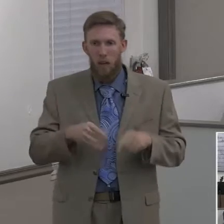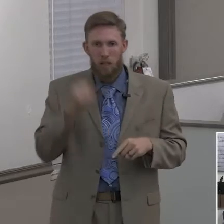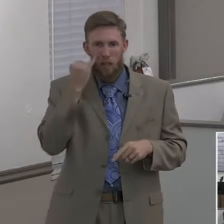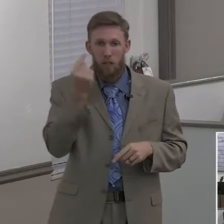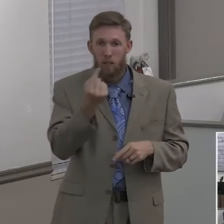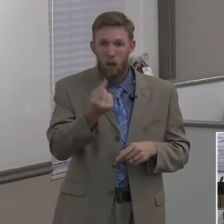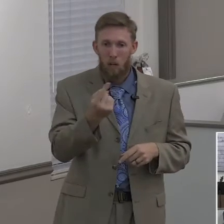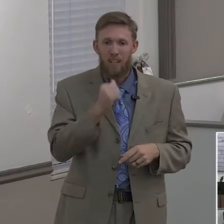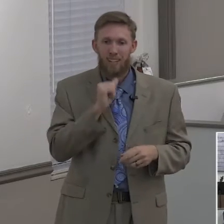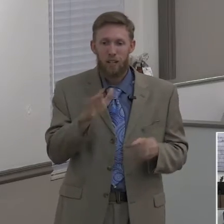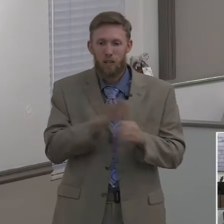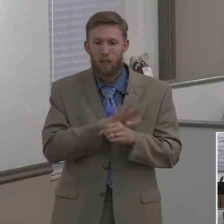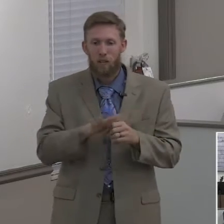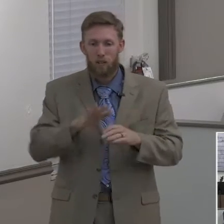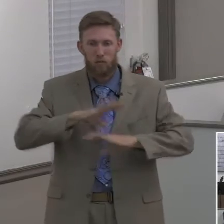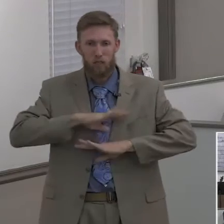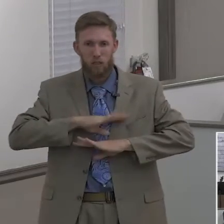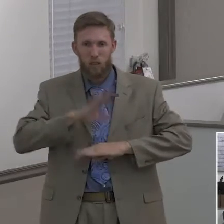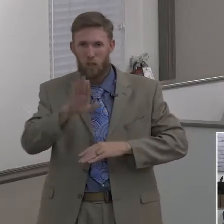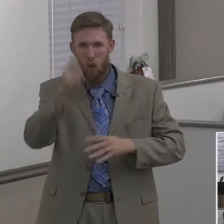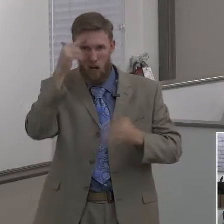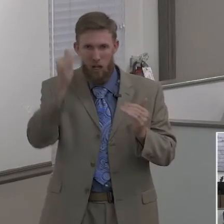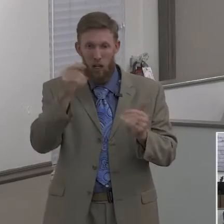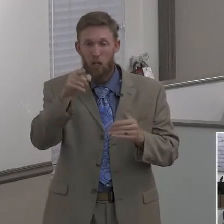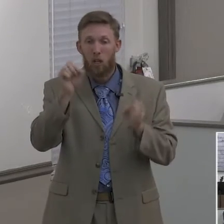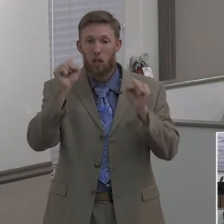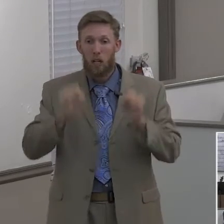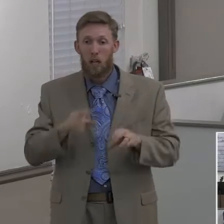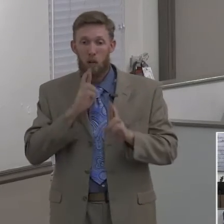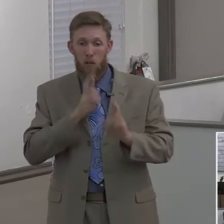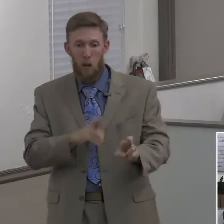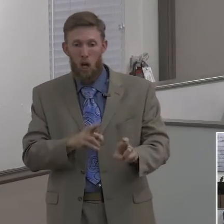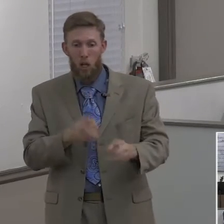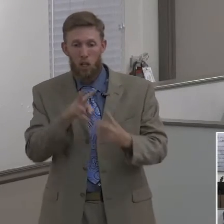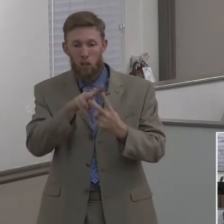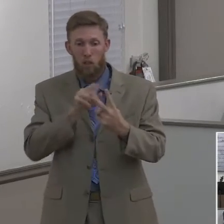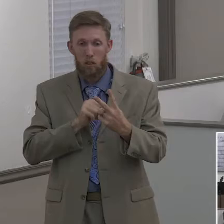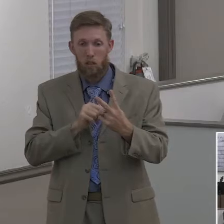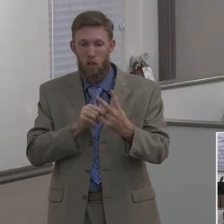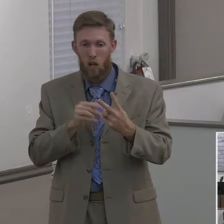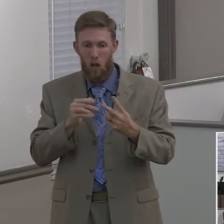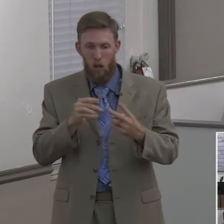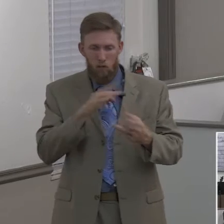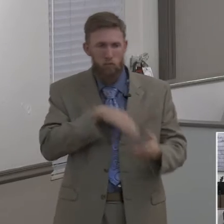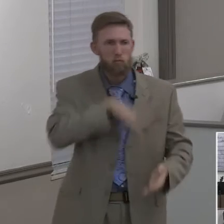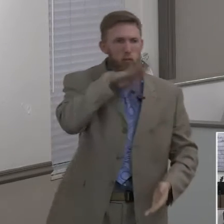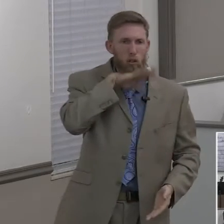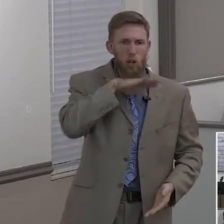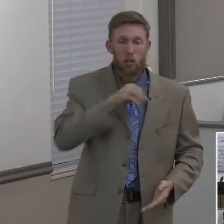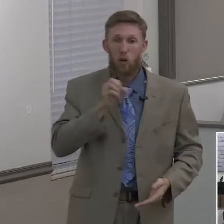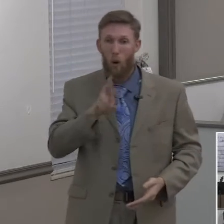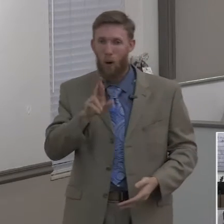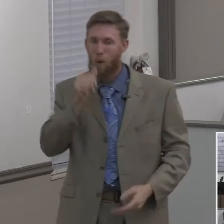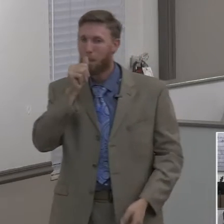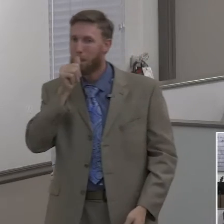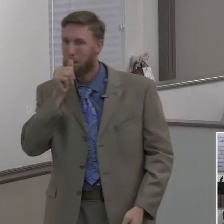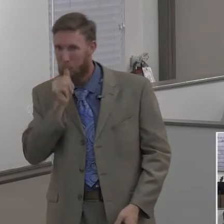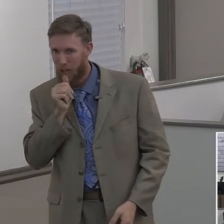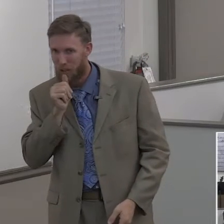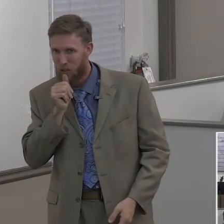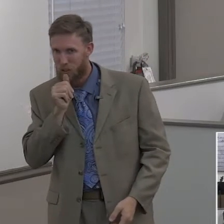expectations? You have an opportunity to respond one of two ways. Frustration, Satan's way,